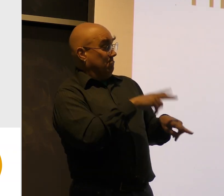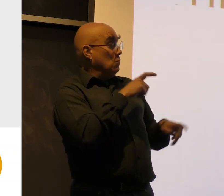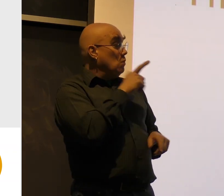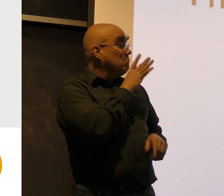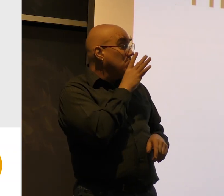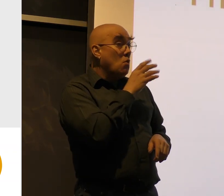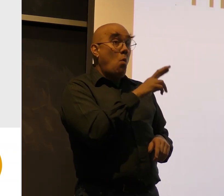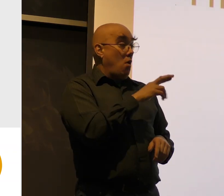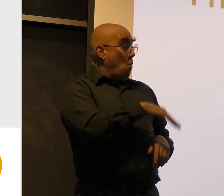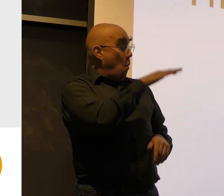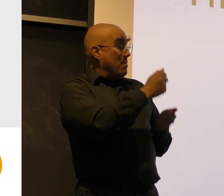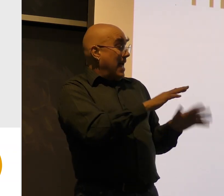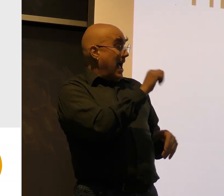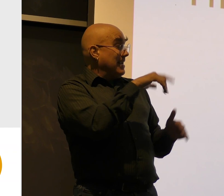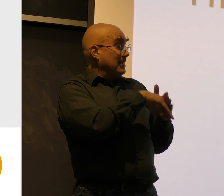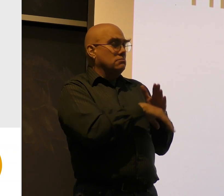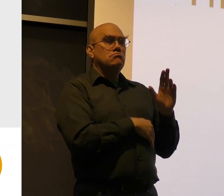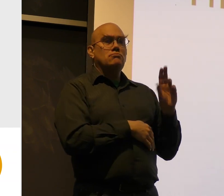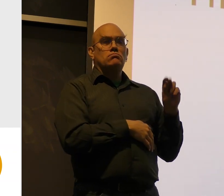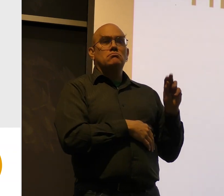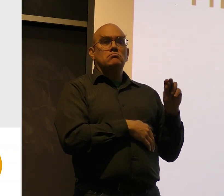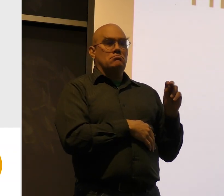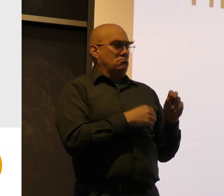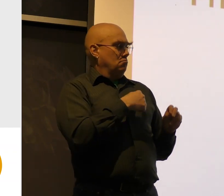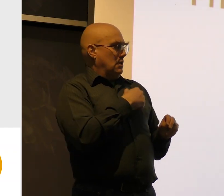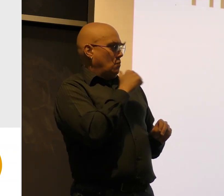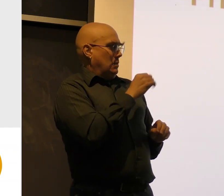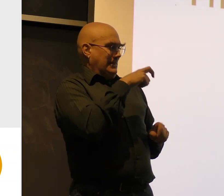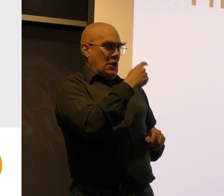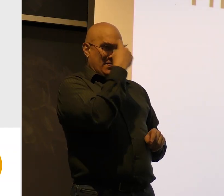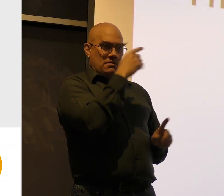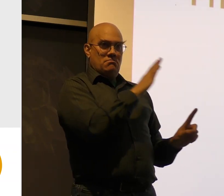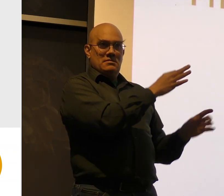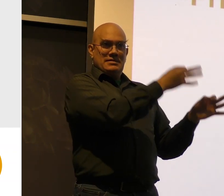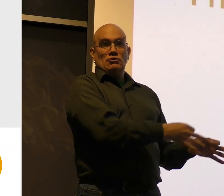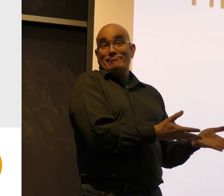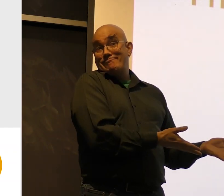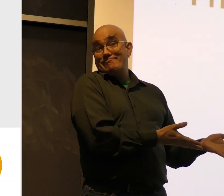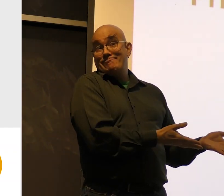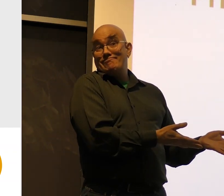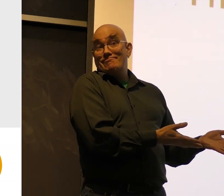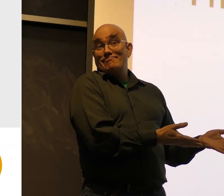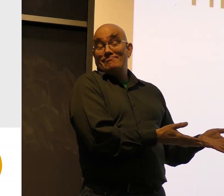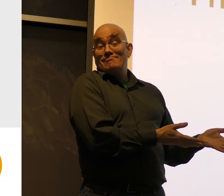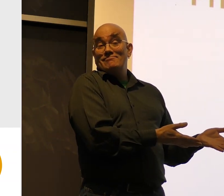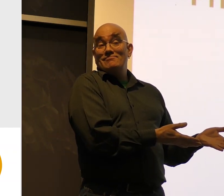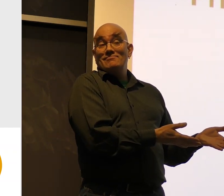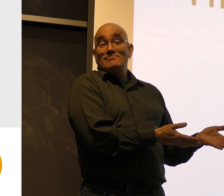does not mean that I would look down on anyone who makes a different choice about what language is right for them, right? They make that decision for them, I make that